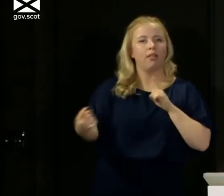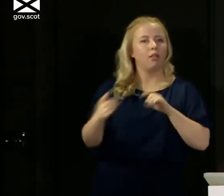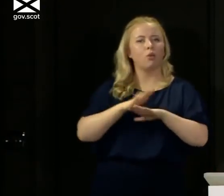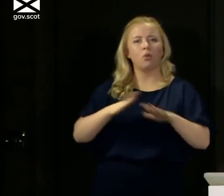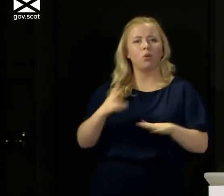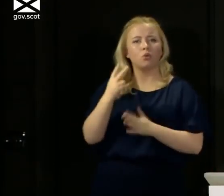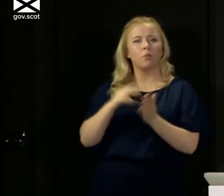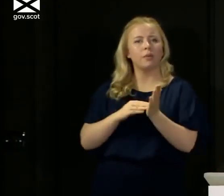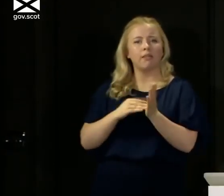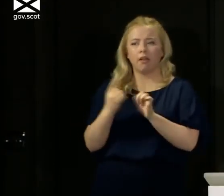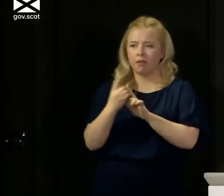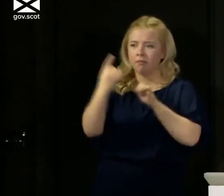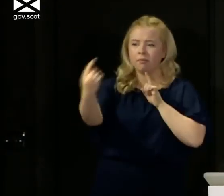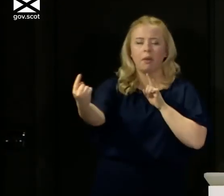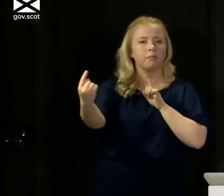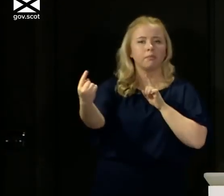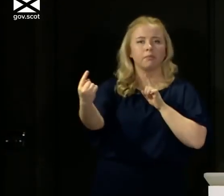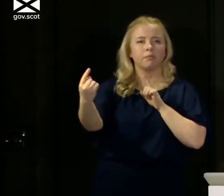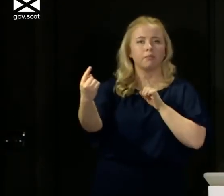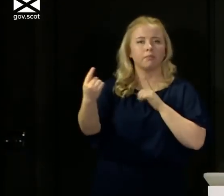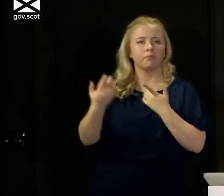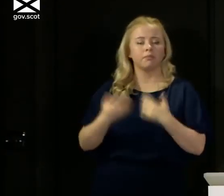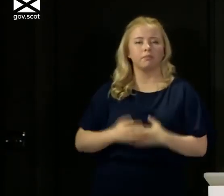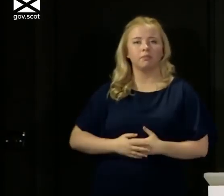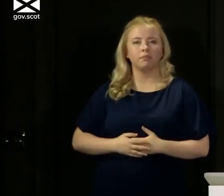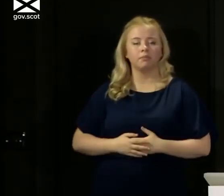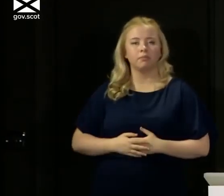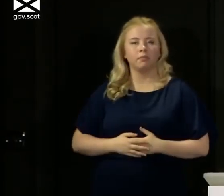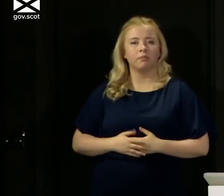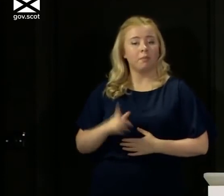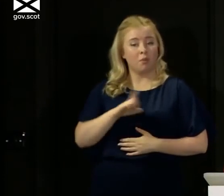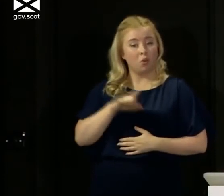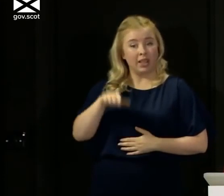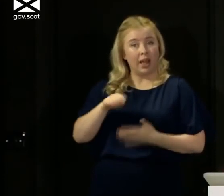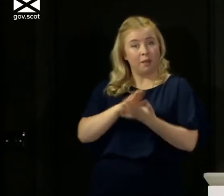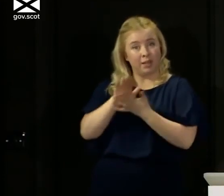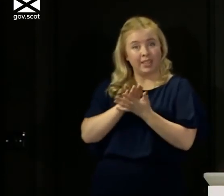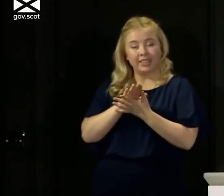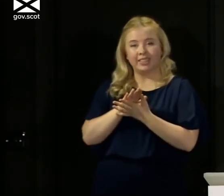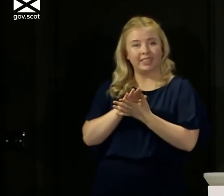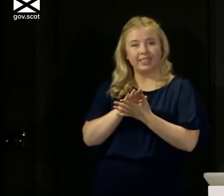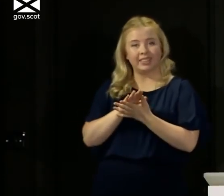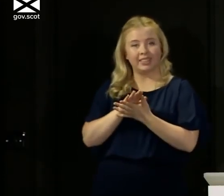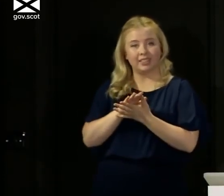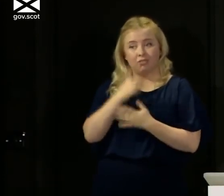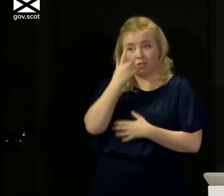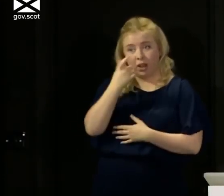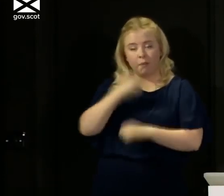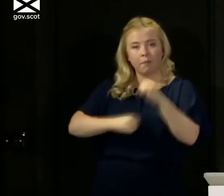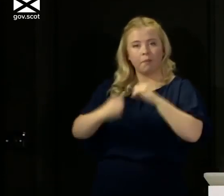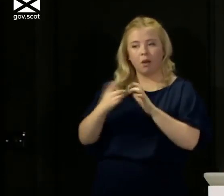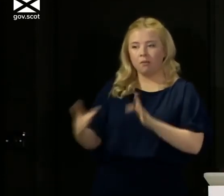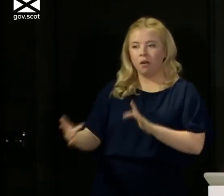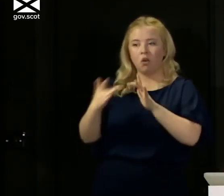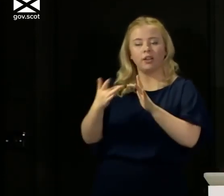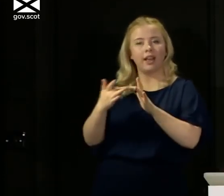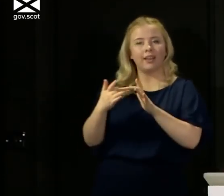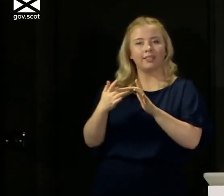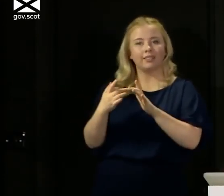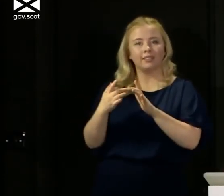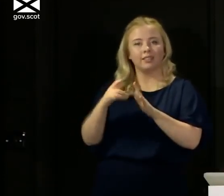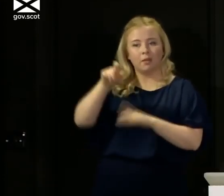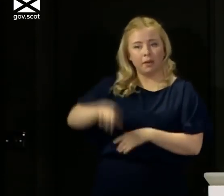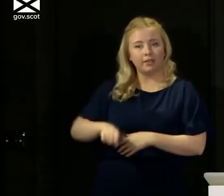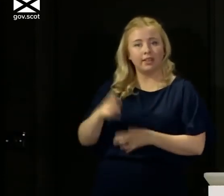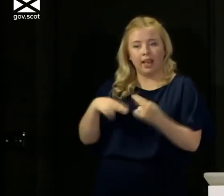within 2 metres of somebody outside your own household, because that means you will not be a close contact of anybody